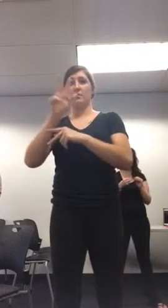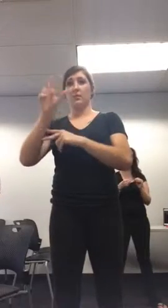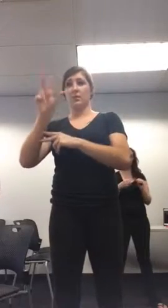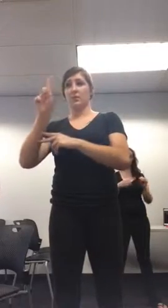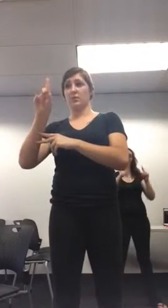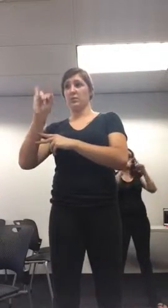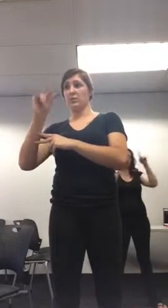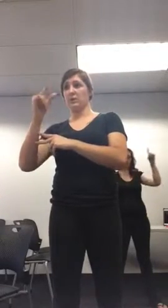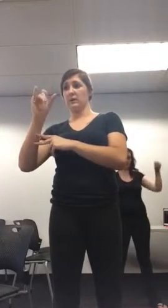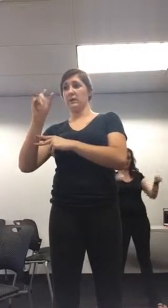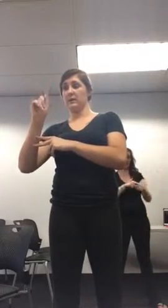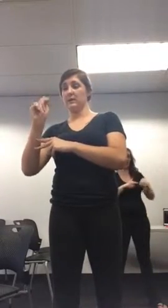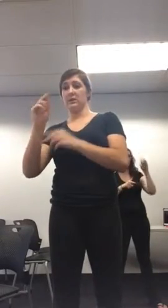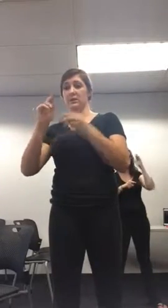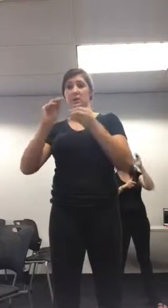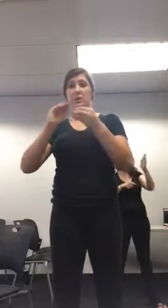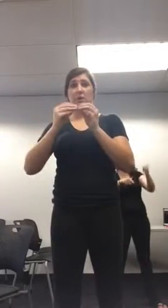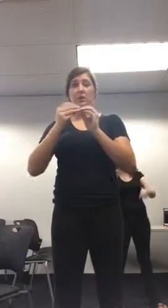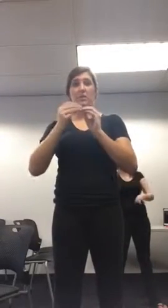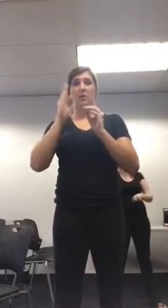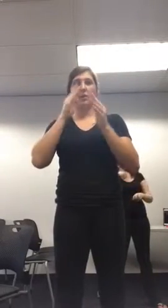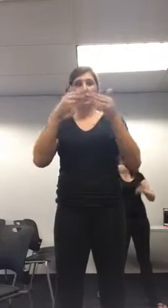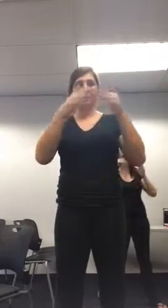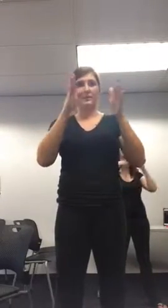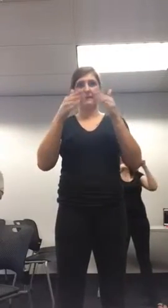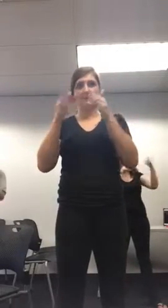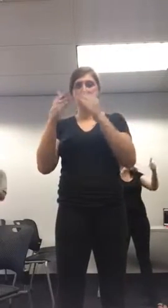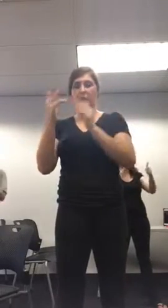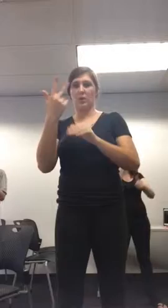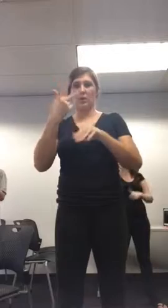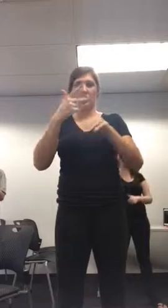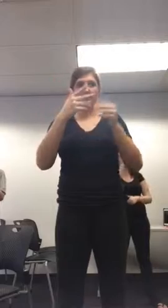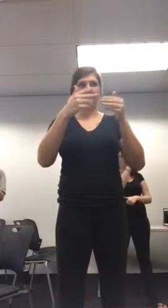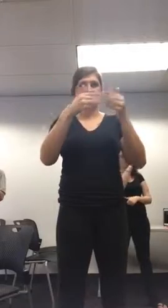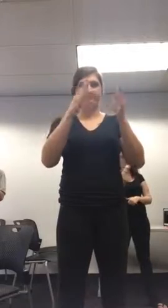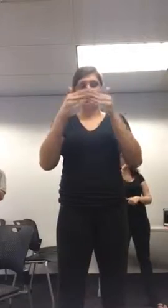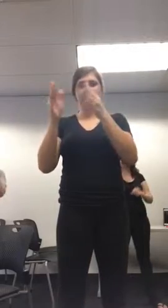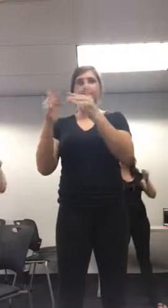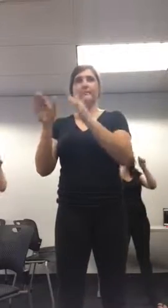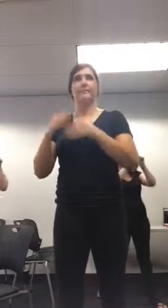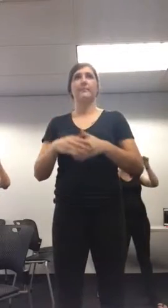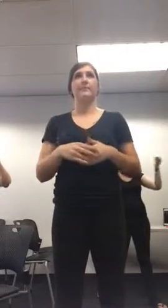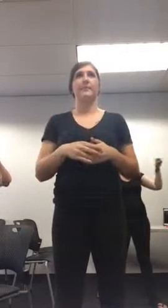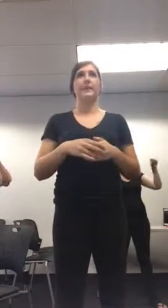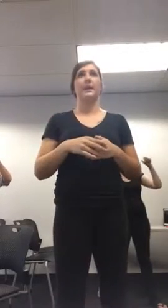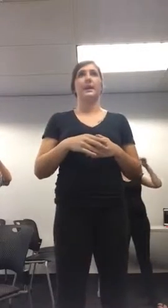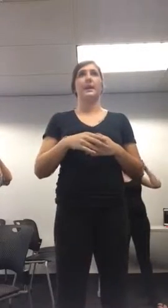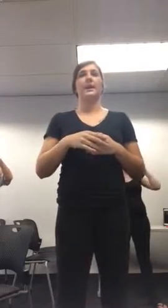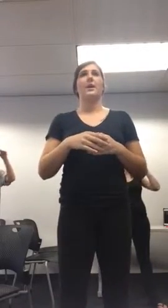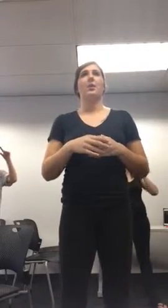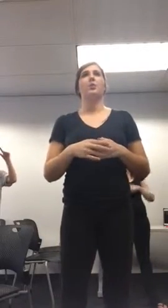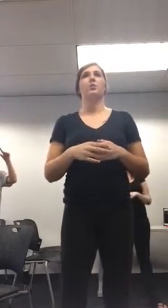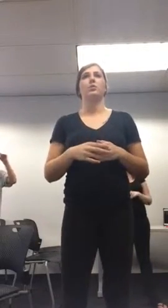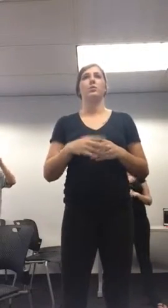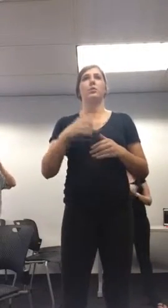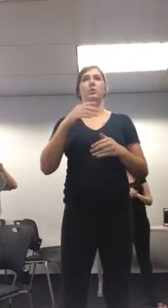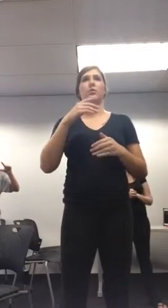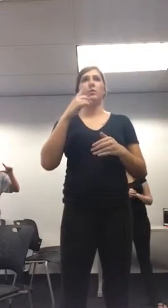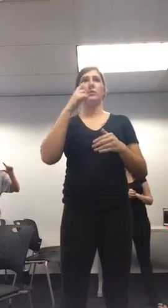columns for the 3-digit number and into 2 rows for the 2-digit number. And then we'll